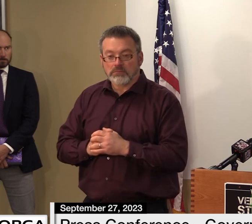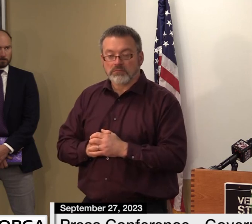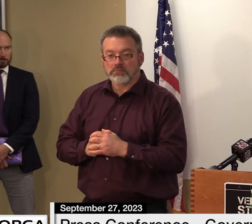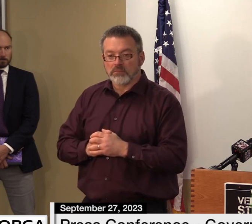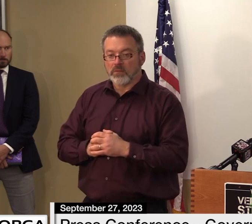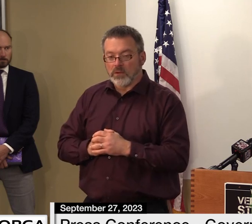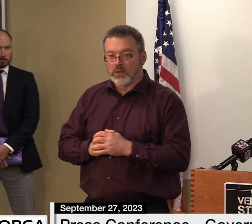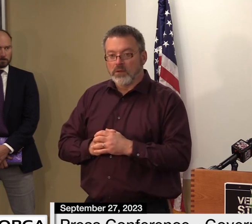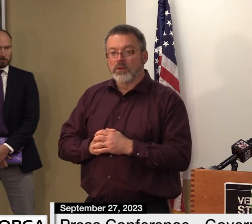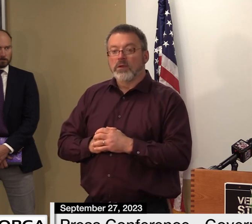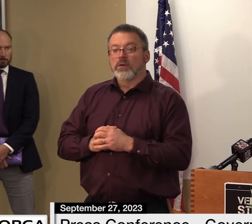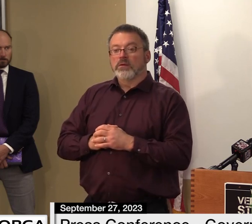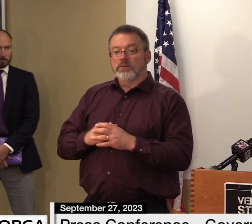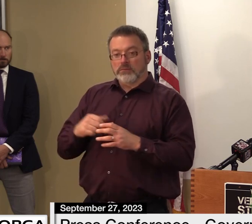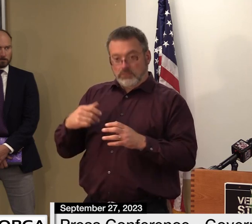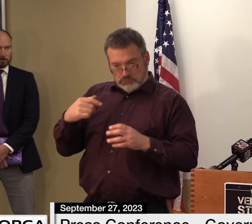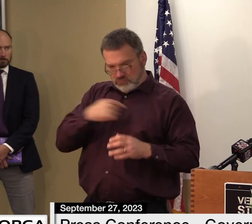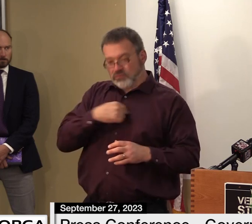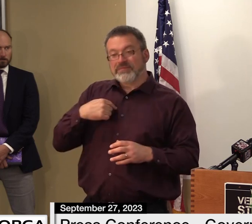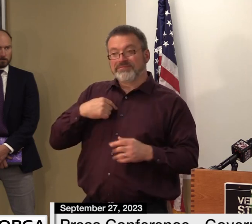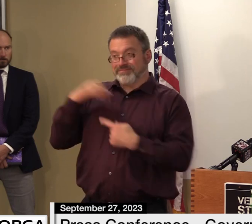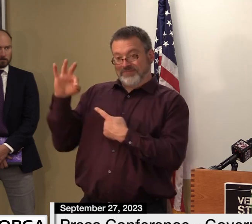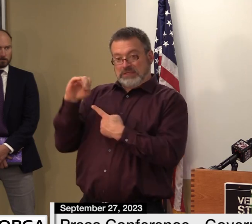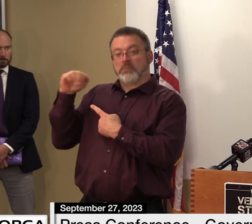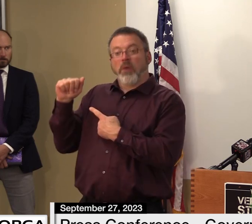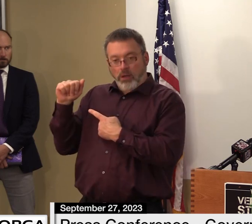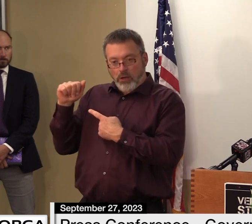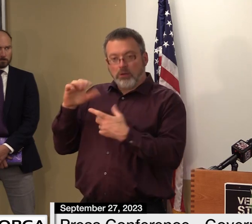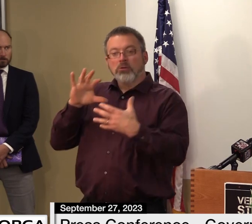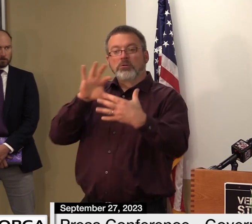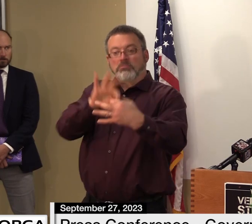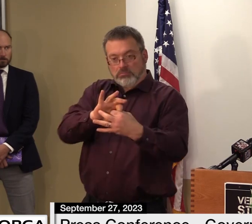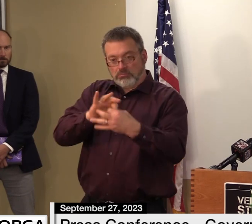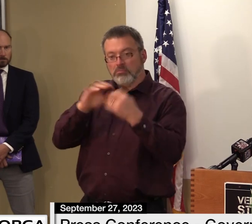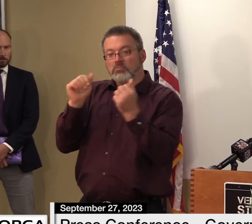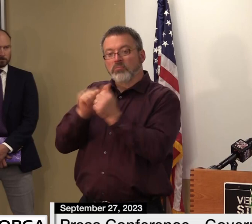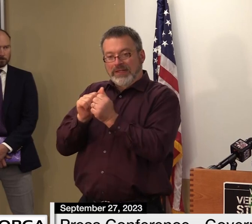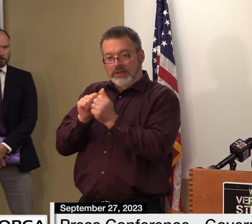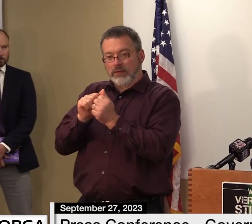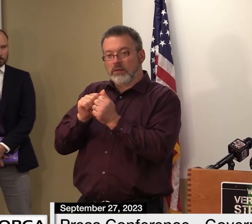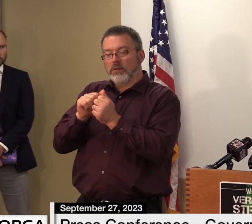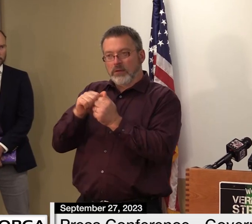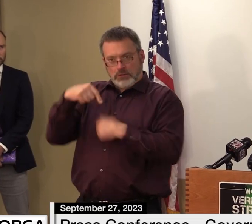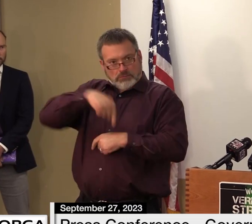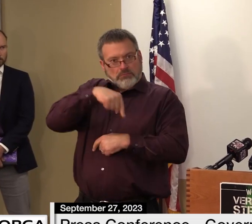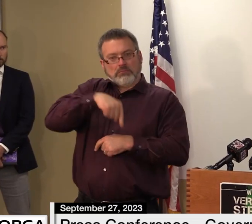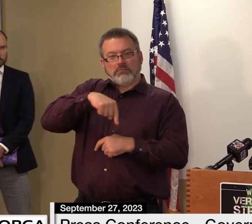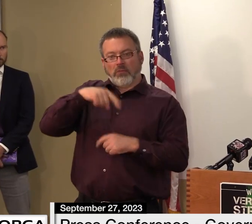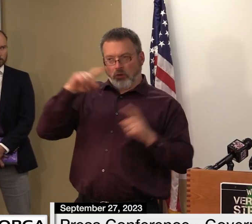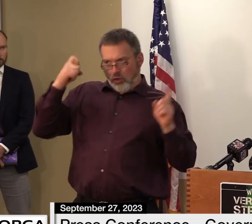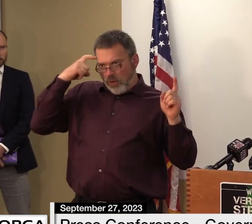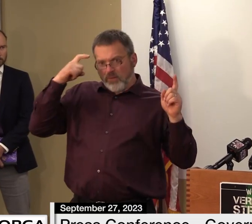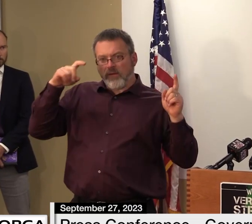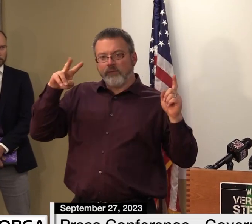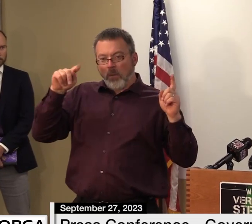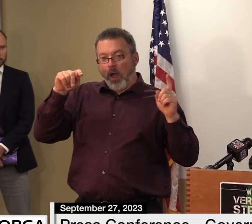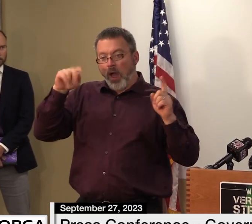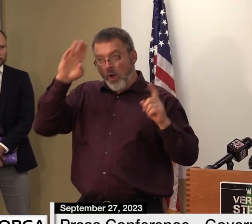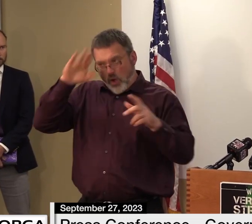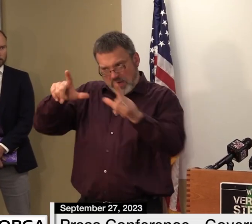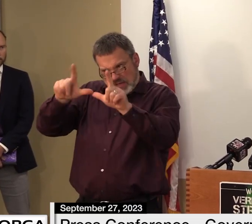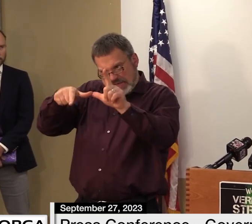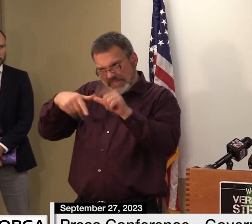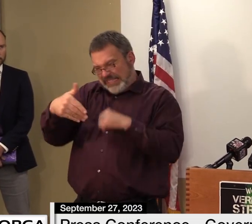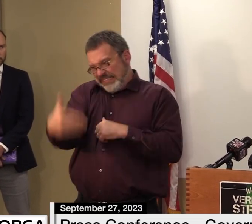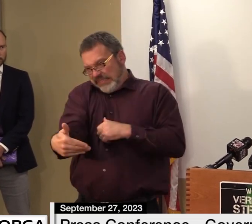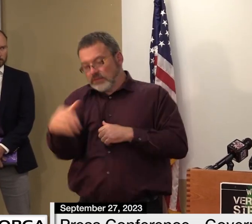We continue to work with Vermont on the deadline. Right now it's October 12th. So we extended it 30 days